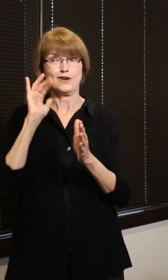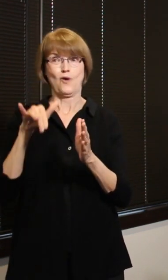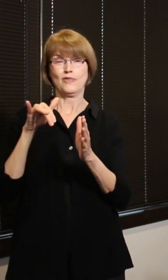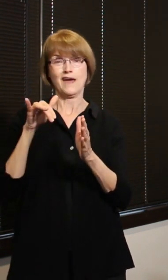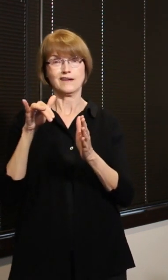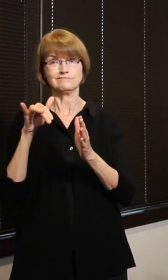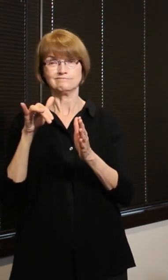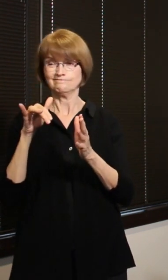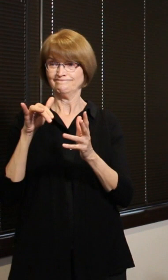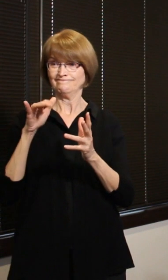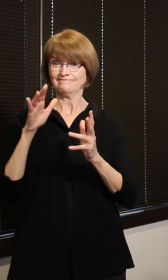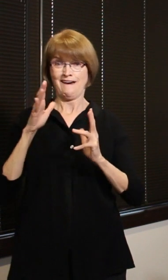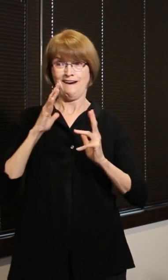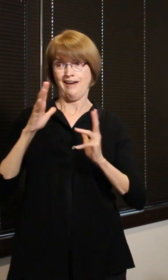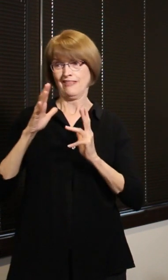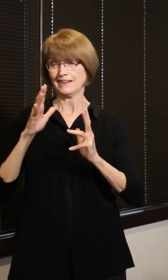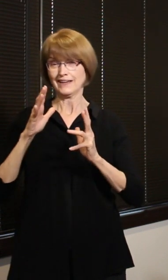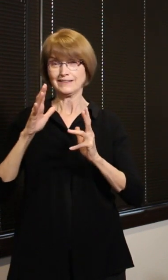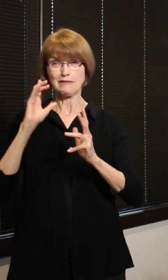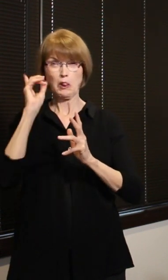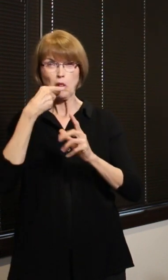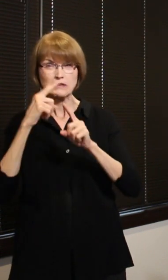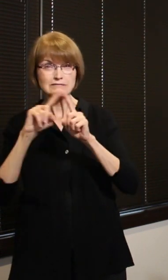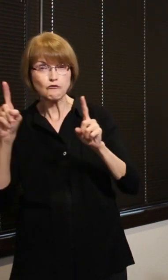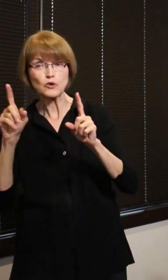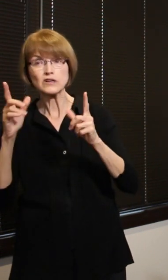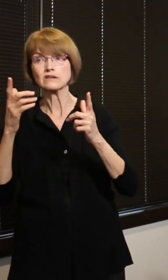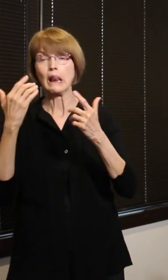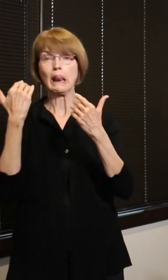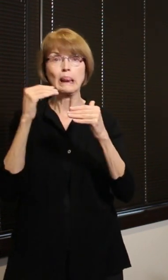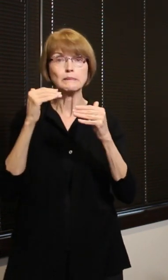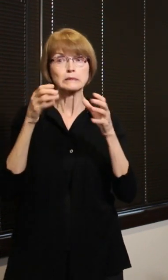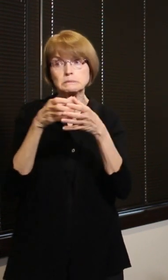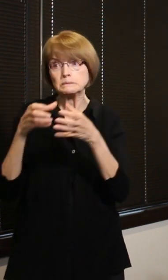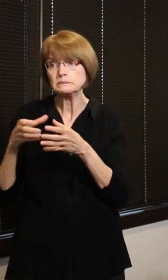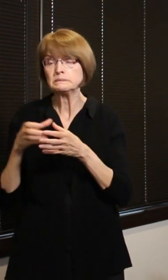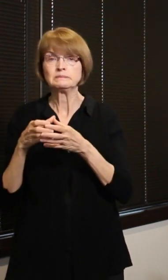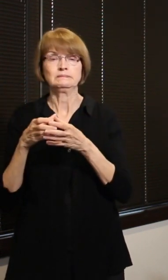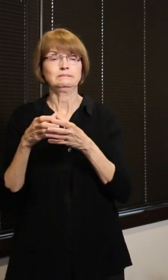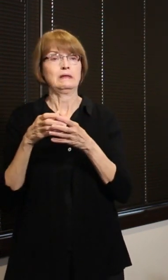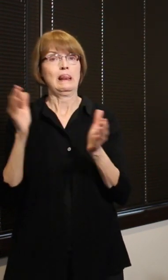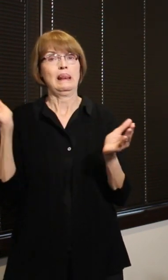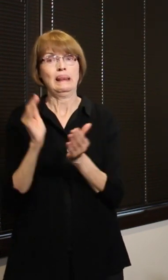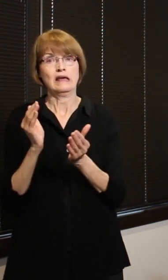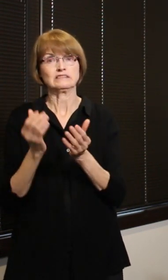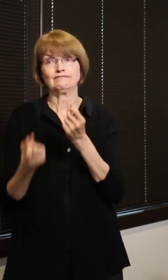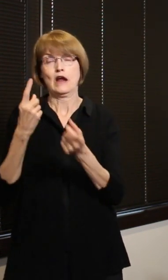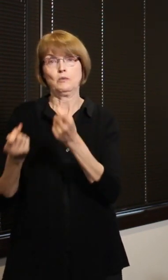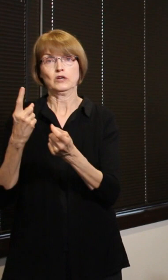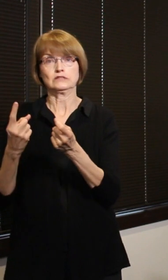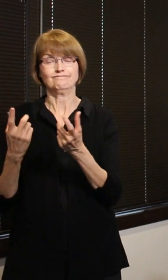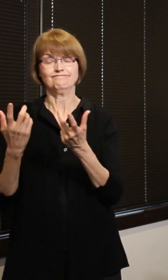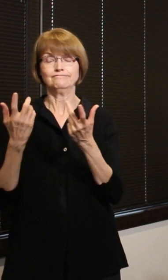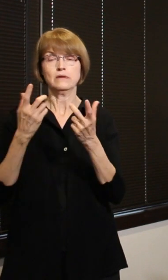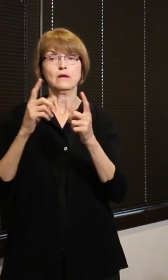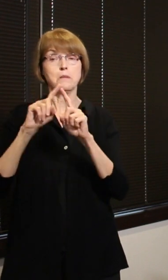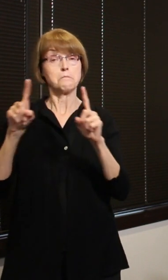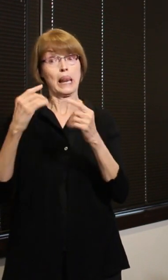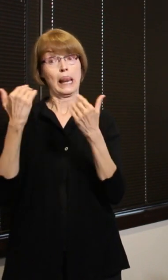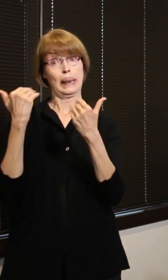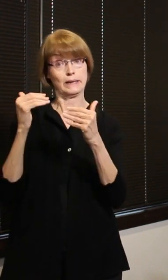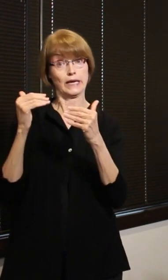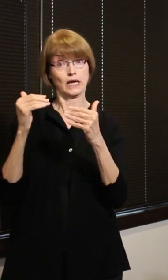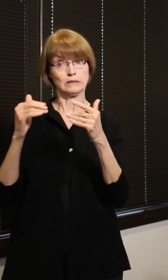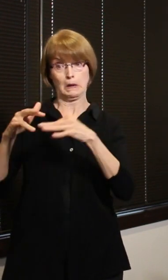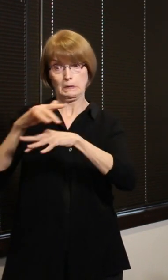limited gatherings and firework displays, but by limiting large gatherings, we can help prevent the spread of the virus, which will in turn help